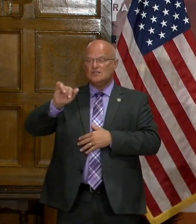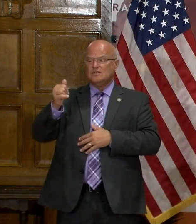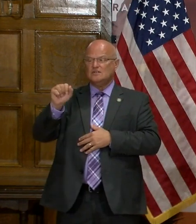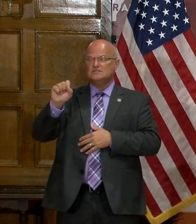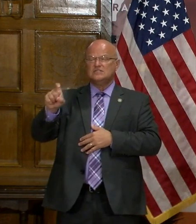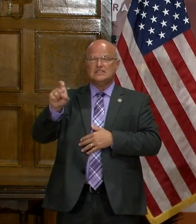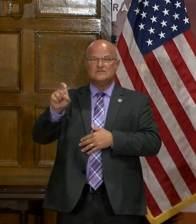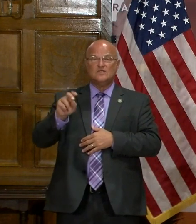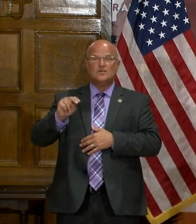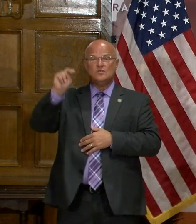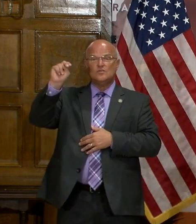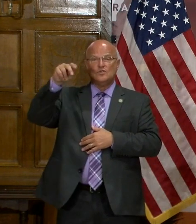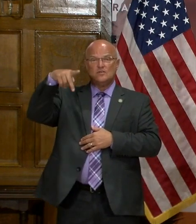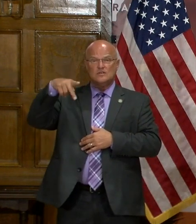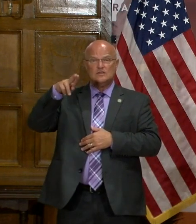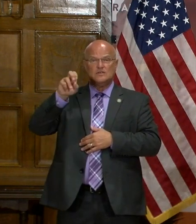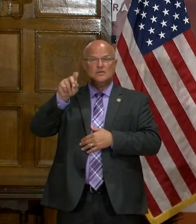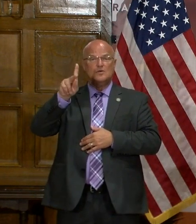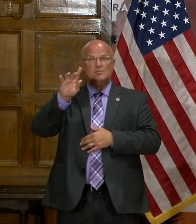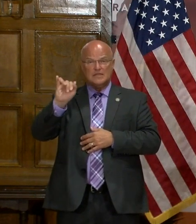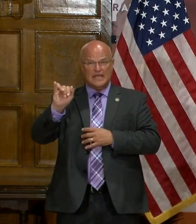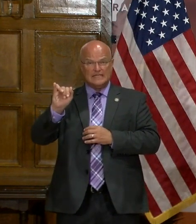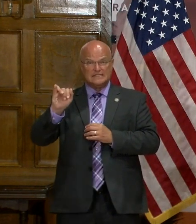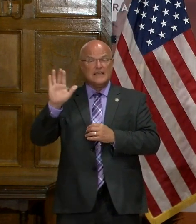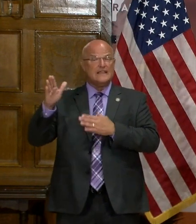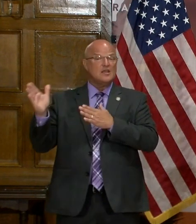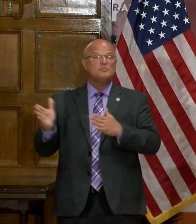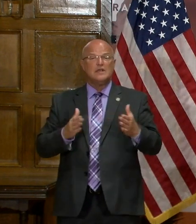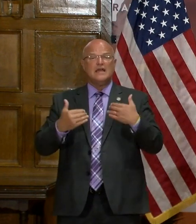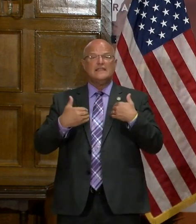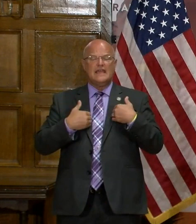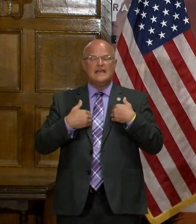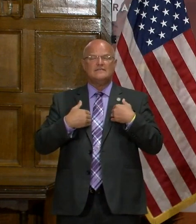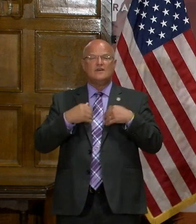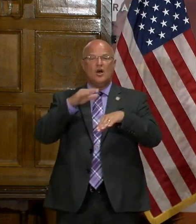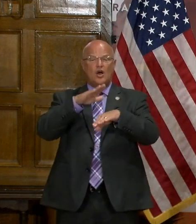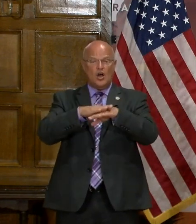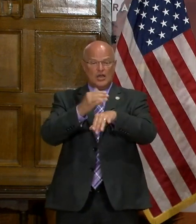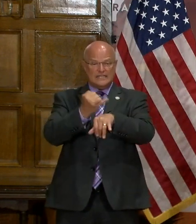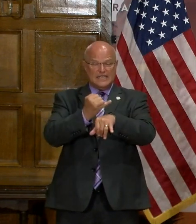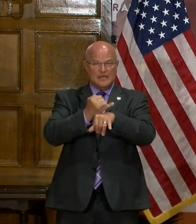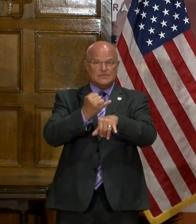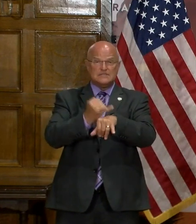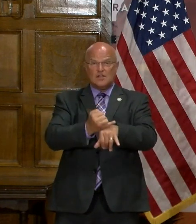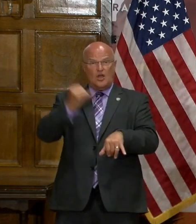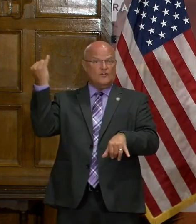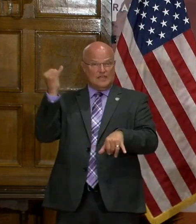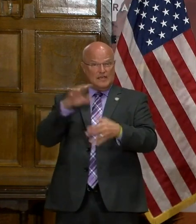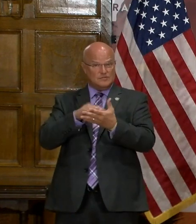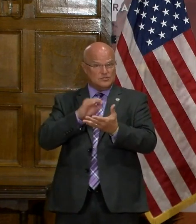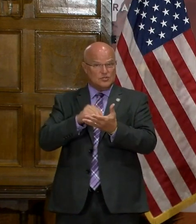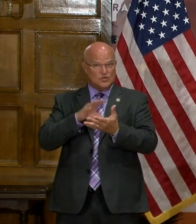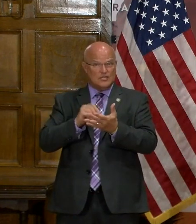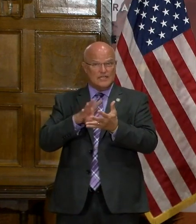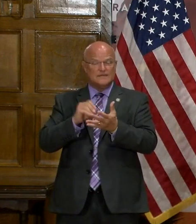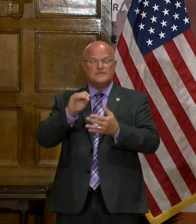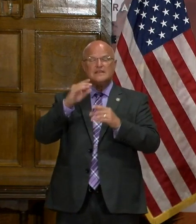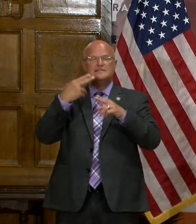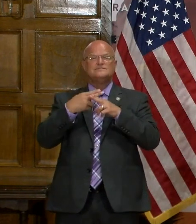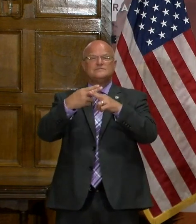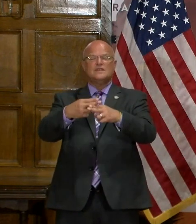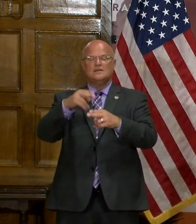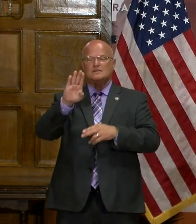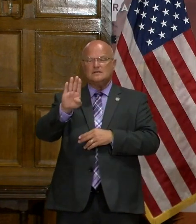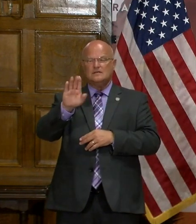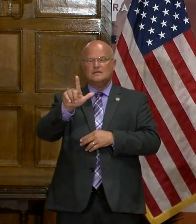North Pulaski. In their plan, they have a continuum of options that include on-campus and remote learning, blended learning